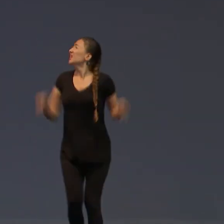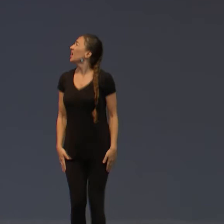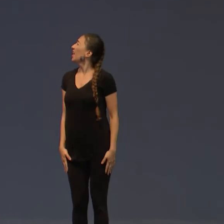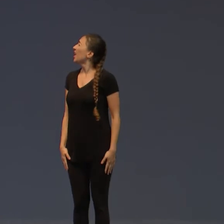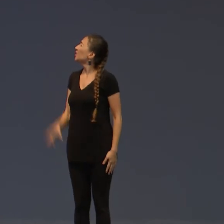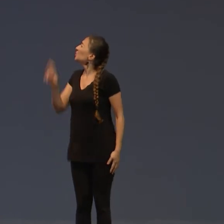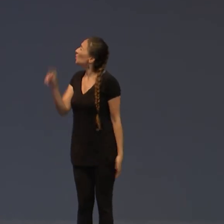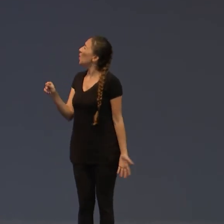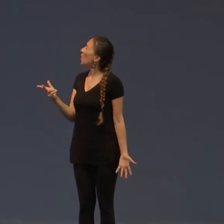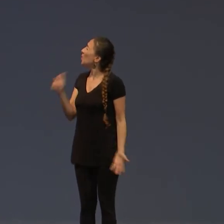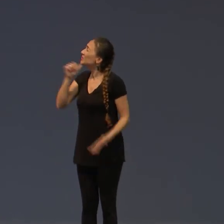your Barbie."